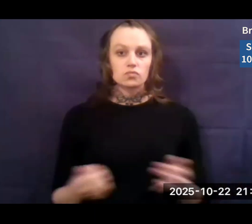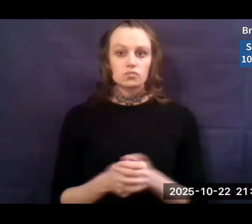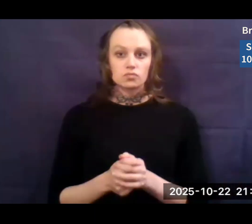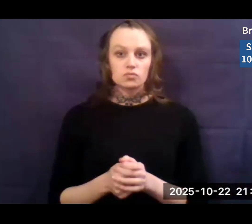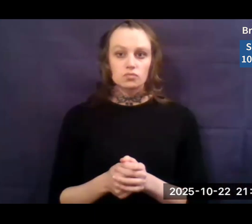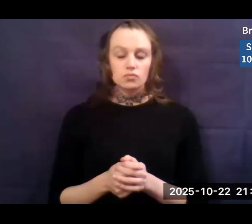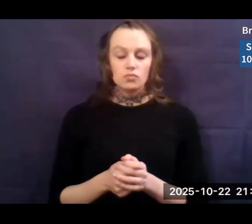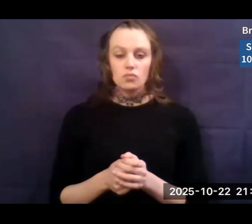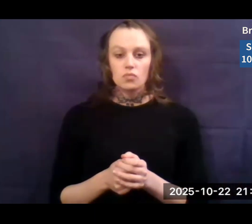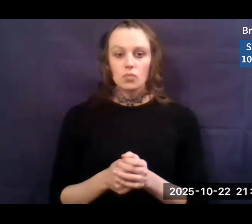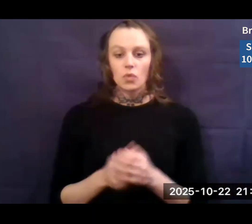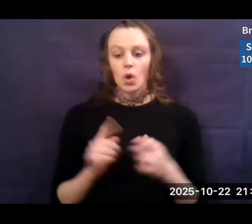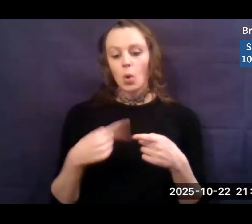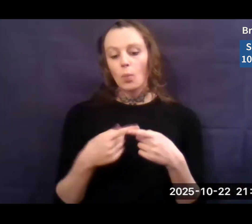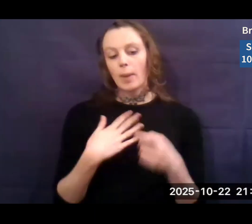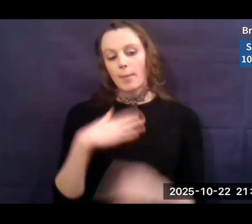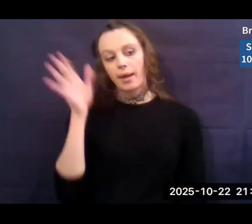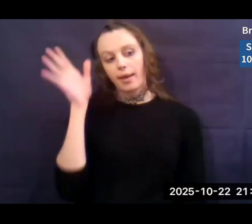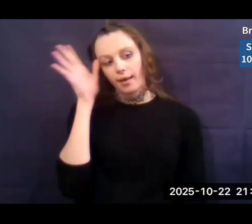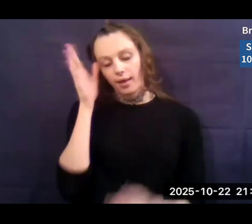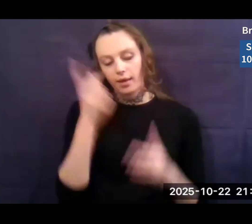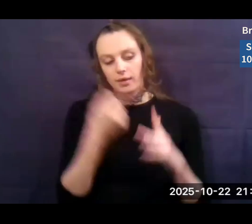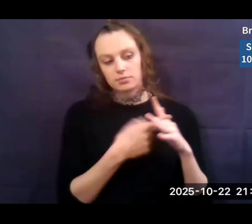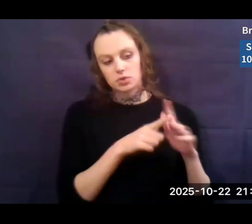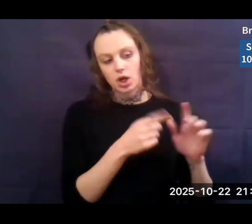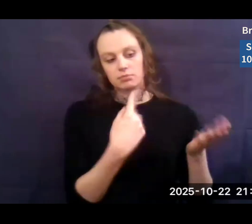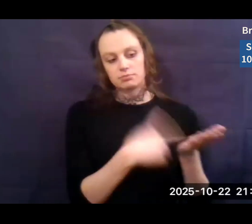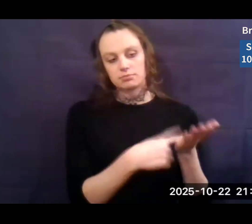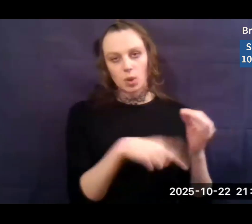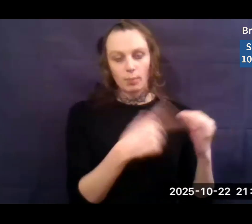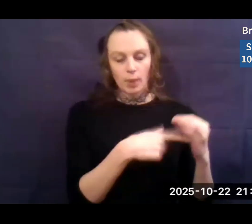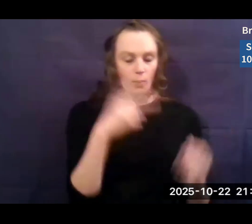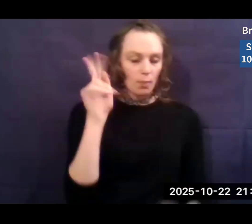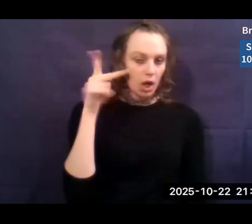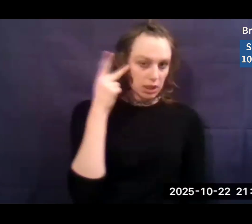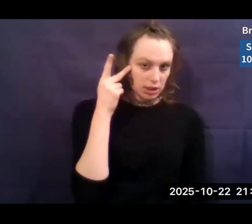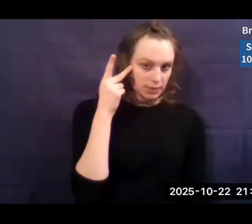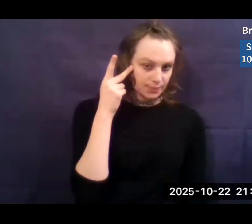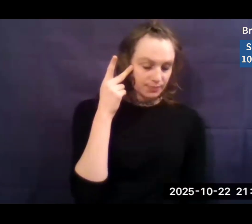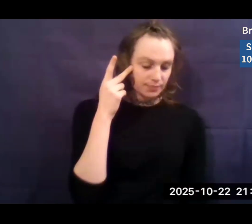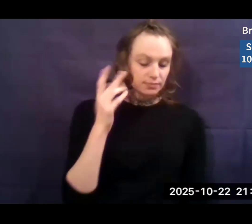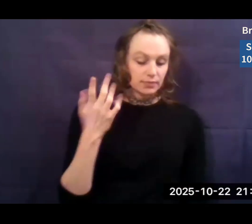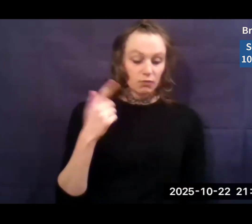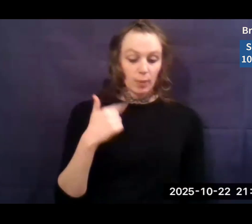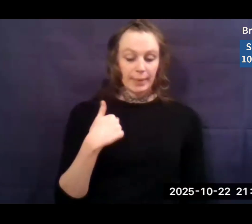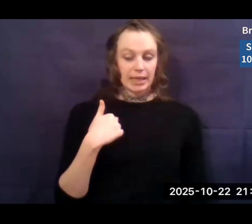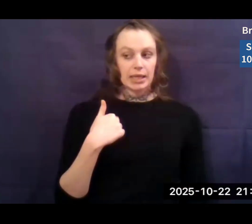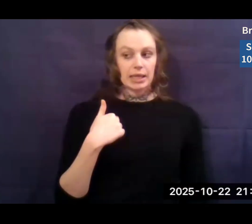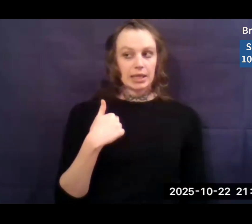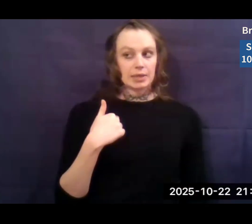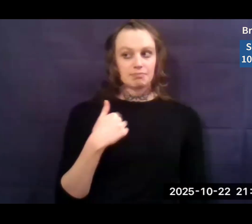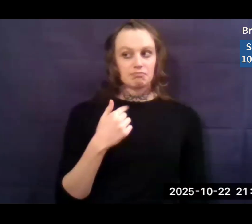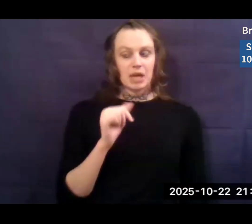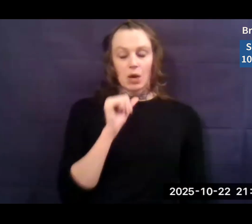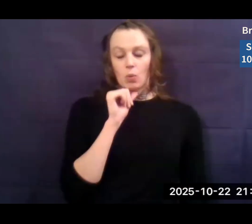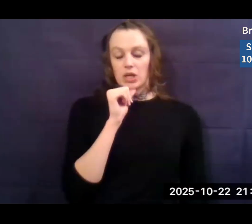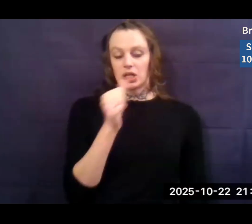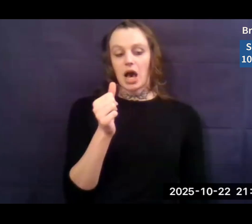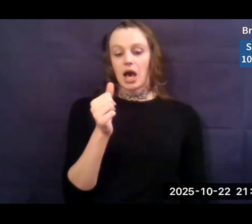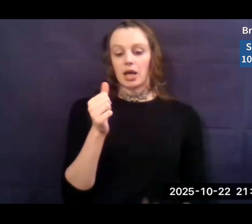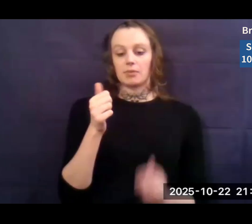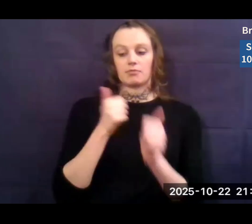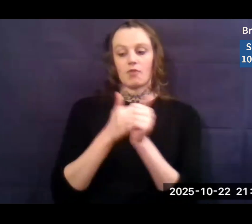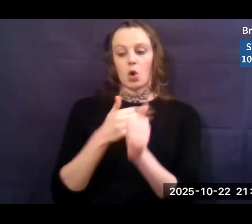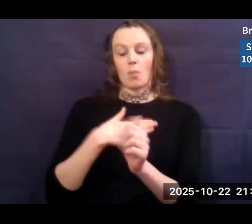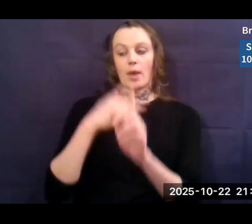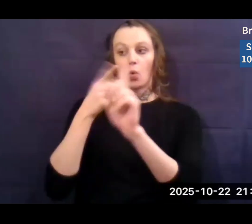dad starts talking about politics, it is not going to, at least for me, it is not going to support my primary purpose for me to